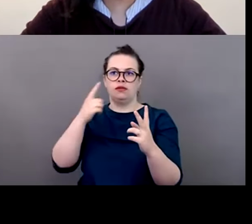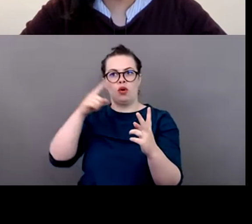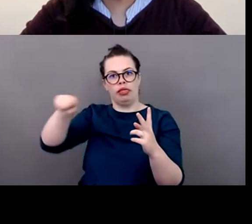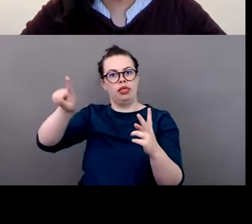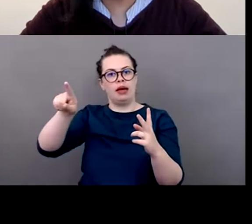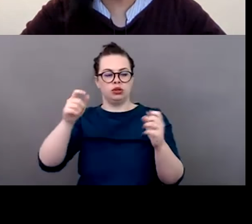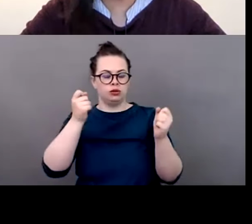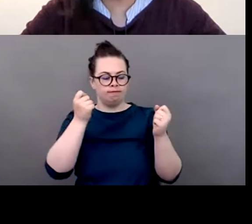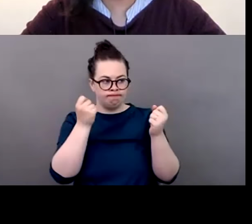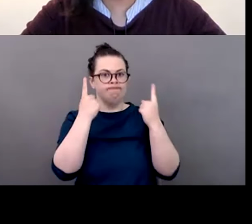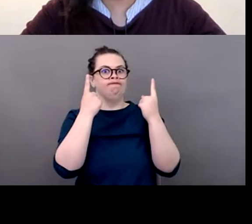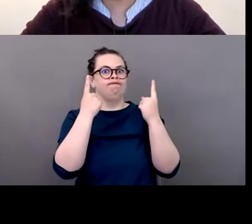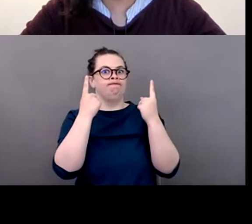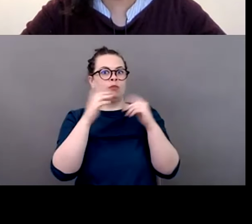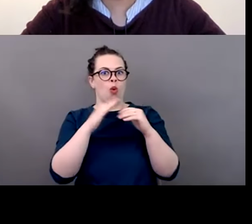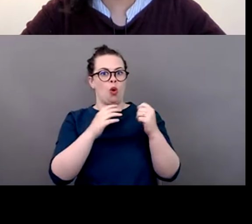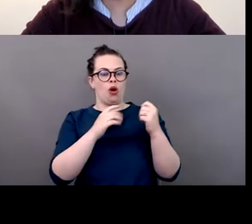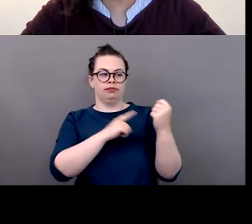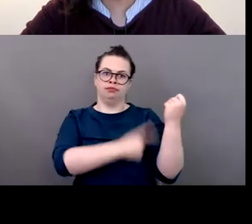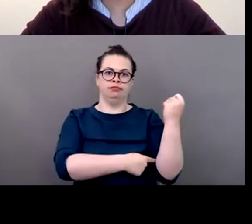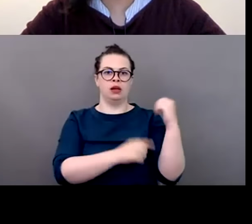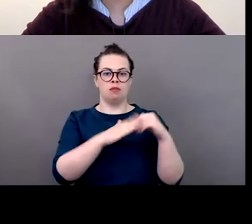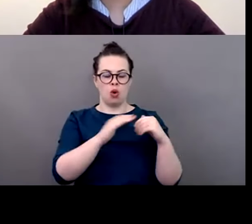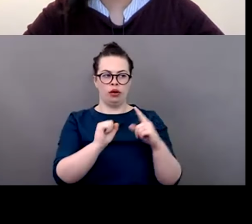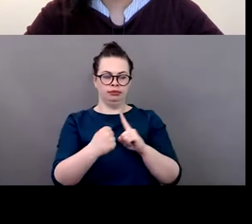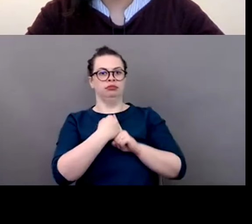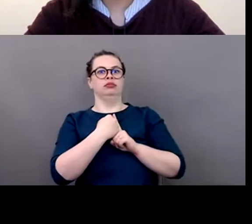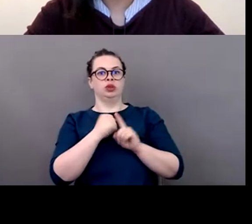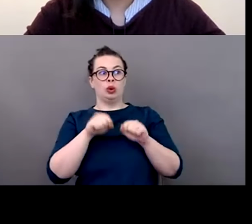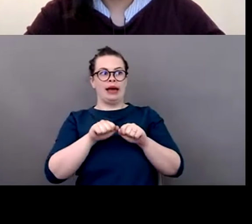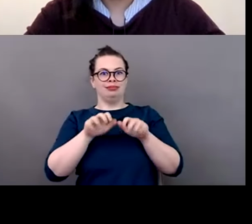these issues and contributing to this process.